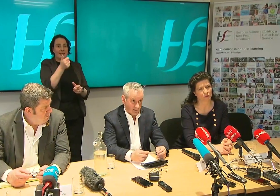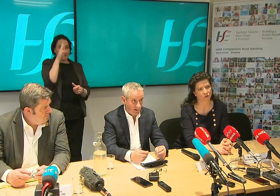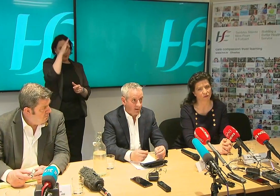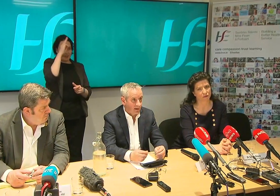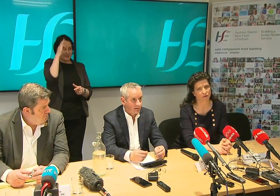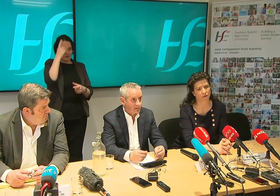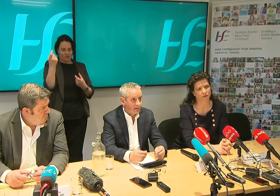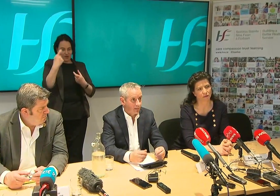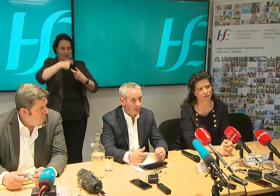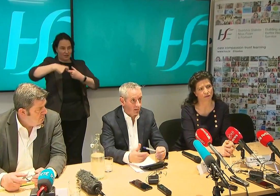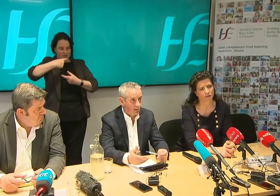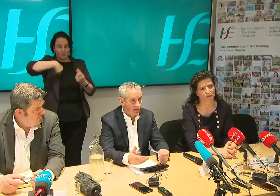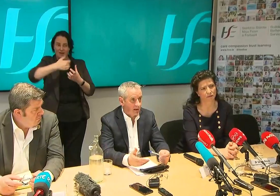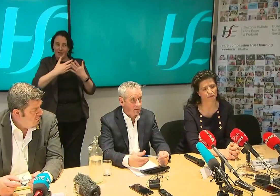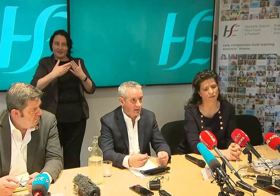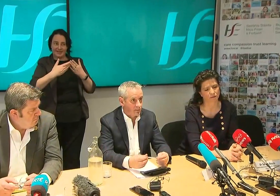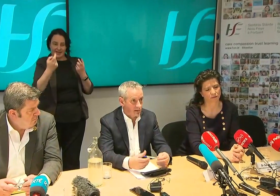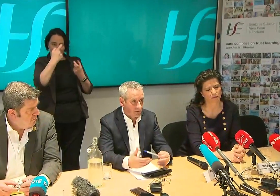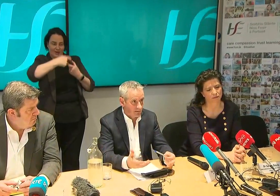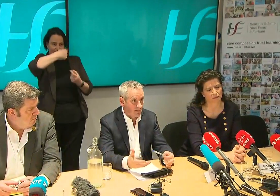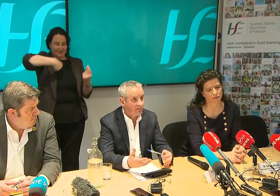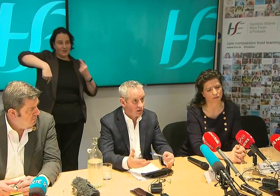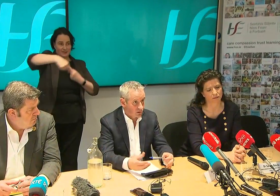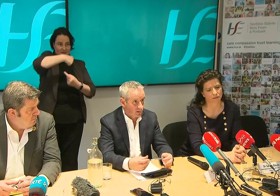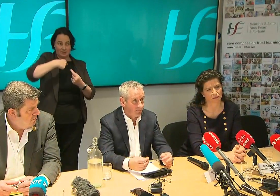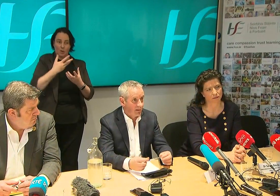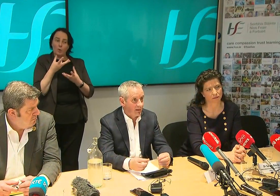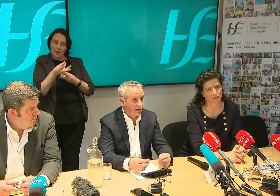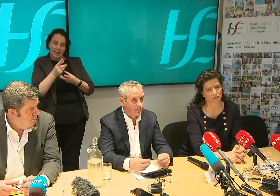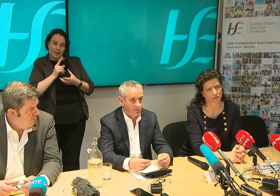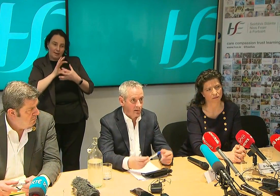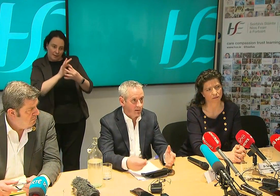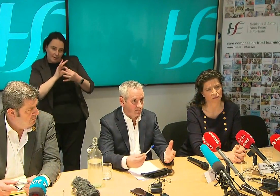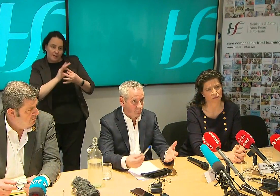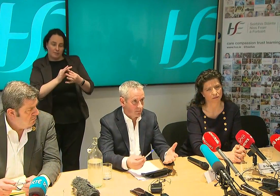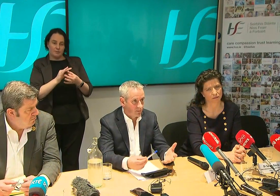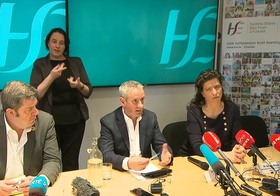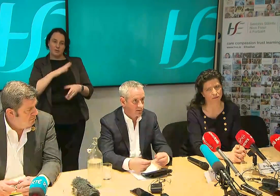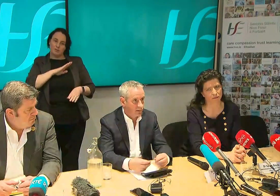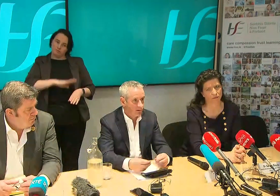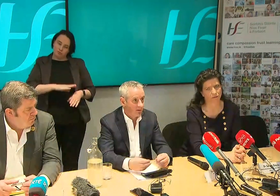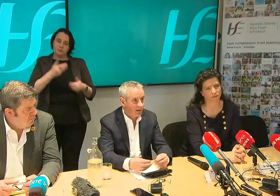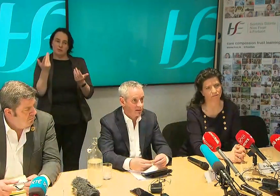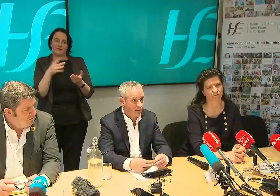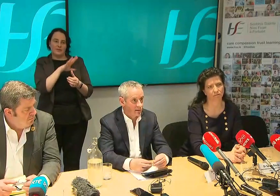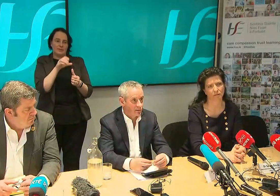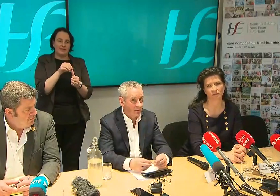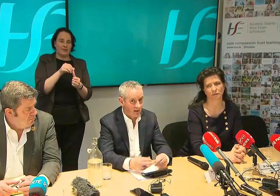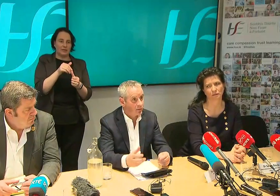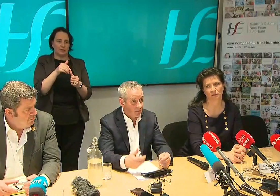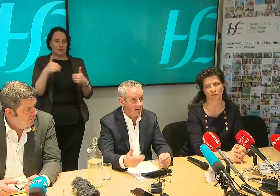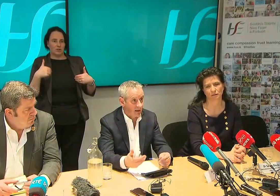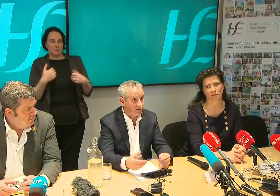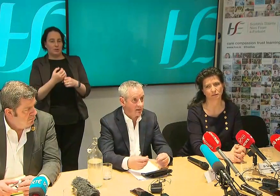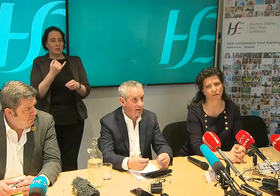us, and there's been quite a lot, you know, and we will engage with principals and reassure in terms of the opening of the particular school if they've any concerns whatsoever,